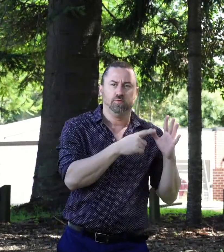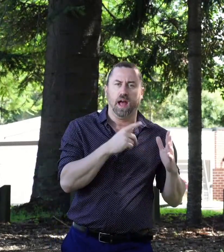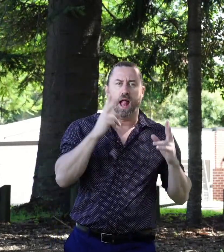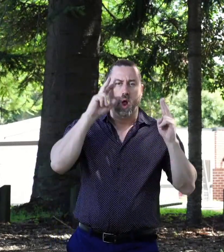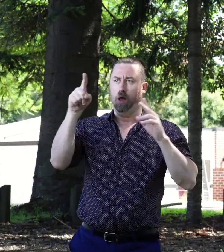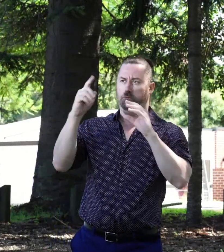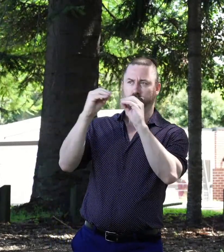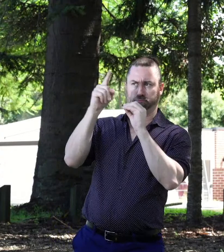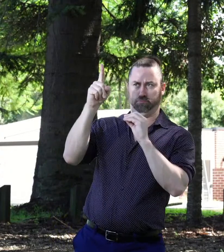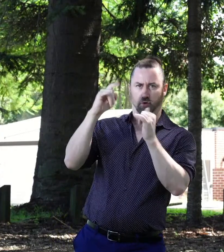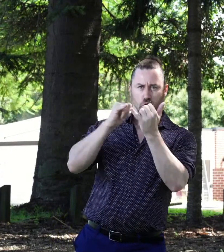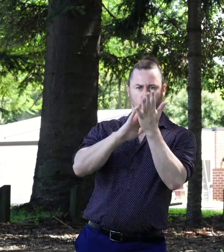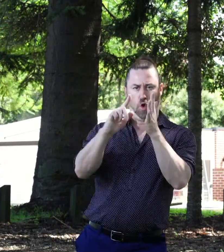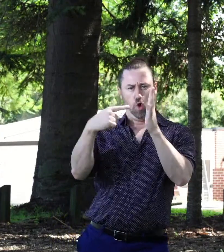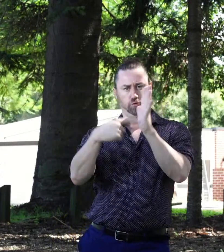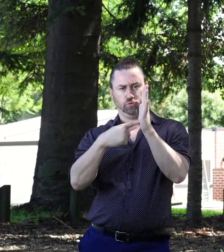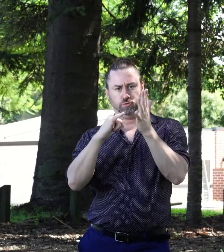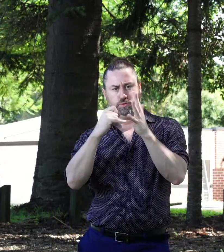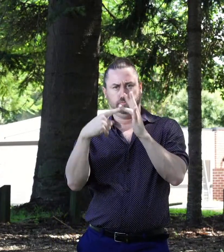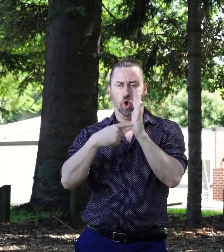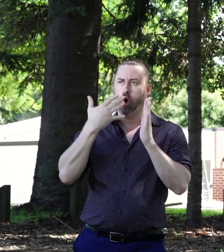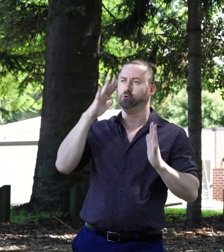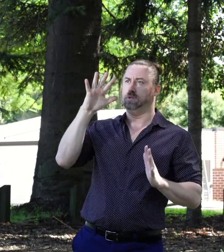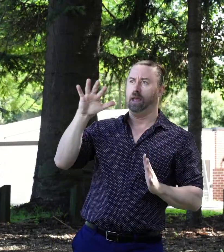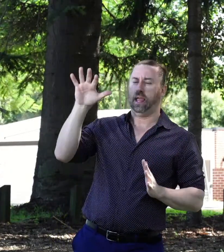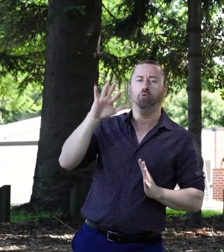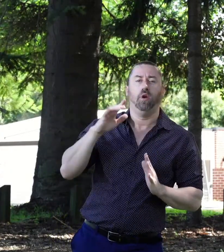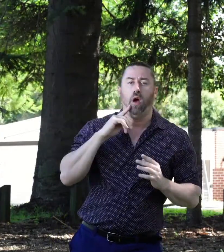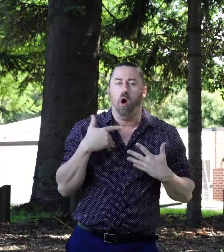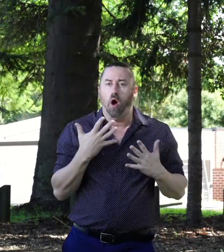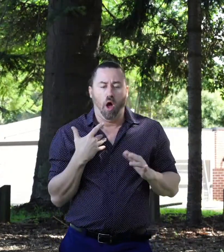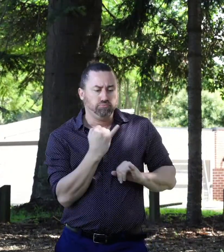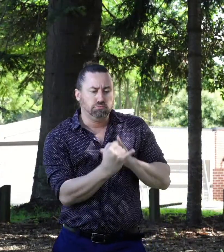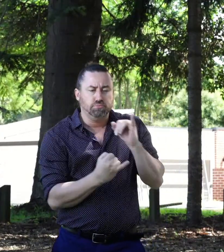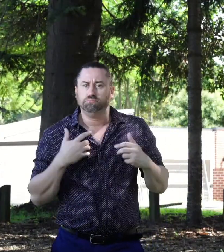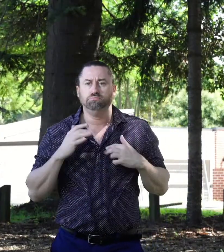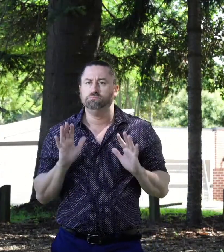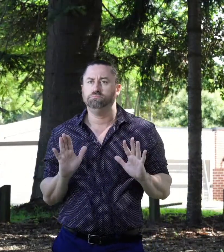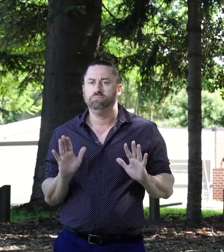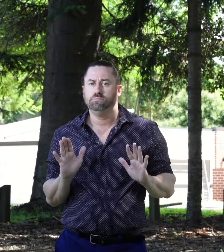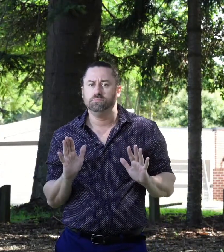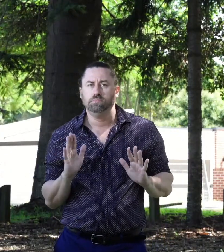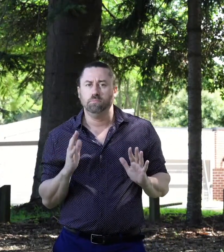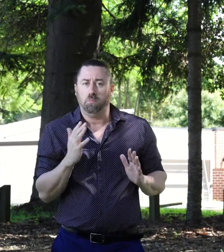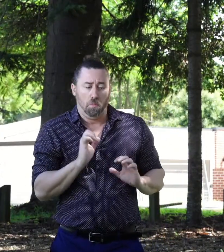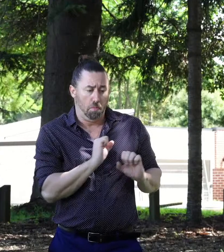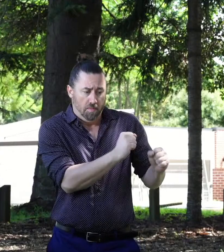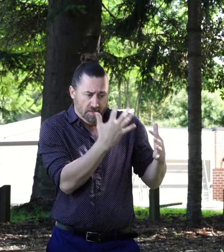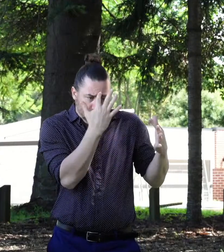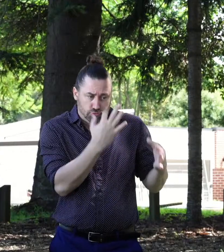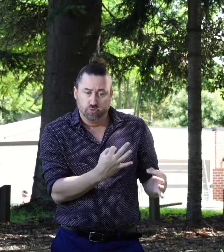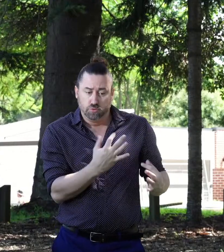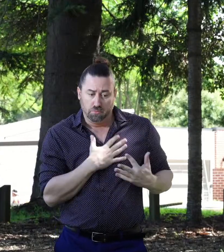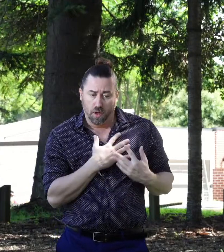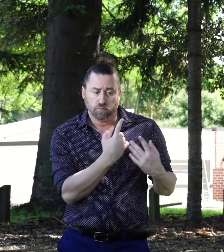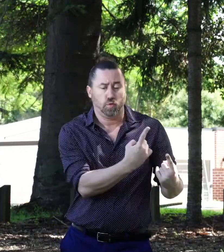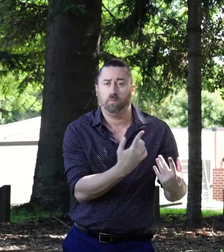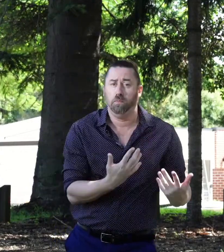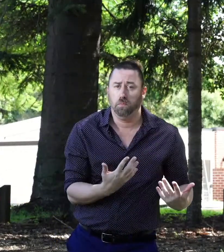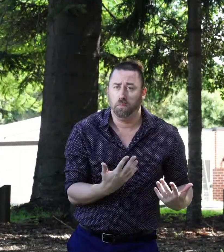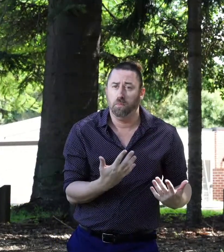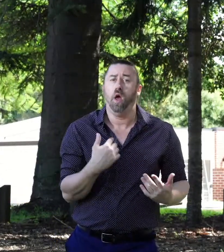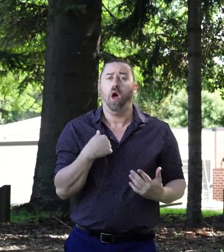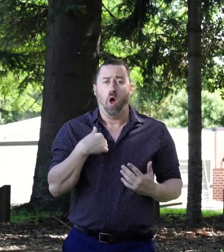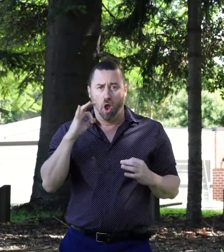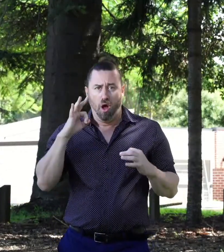Look, that's a matter for them. We are not seeing large-scale community transmission. This is the close contacts.